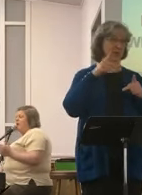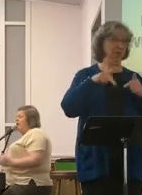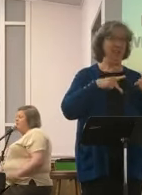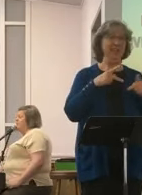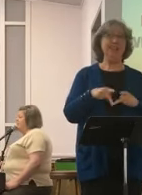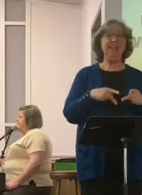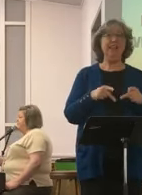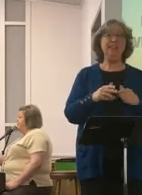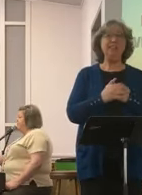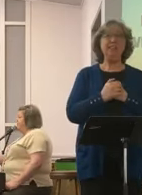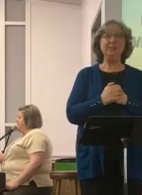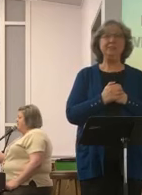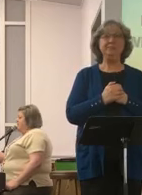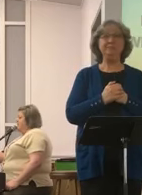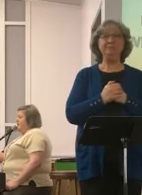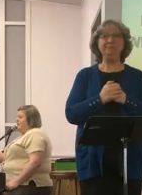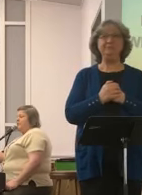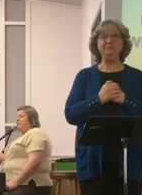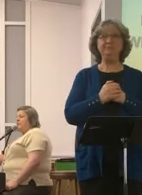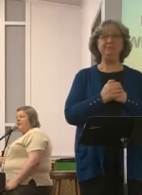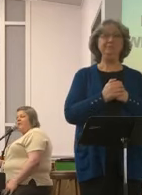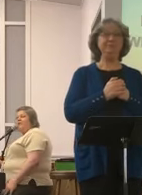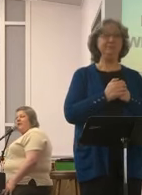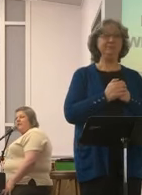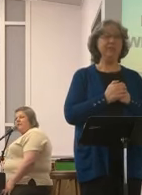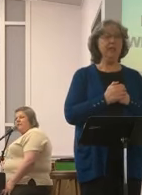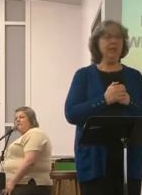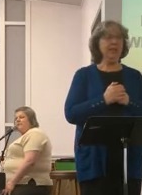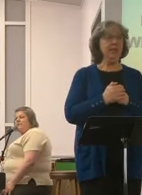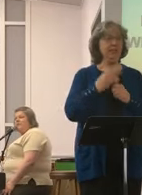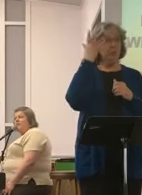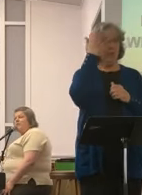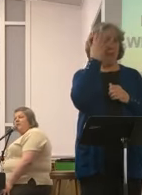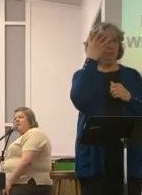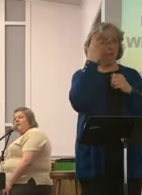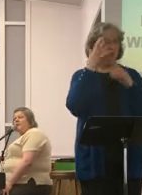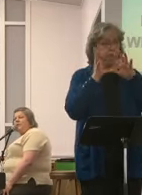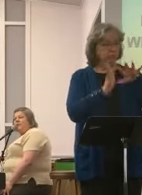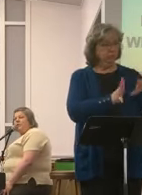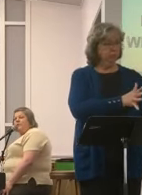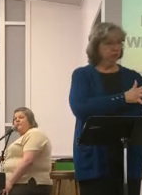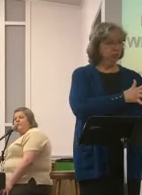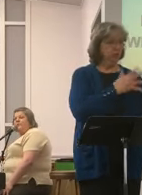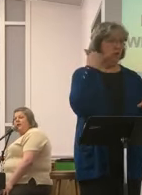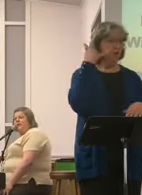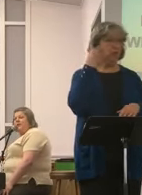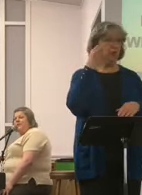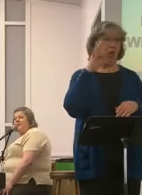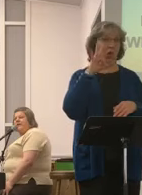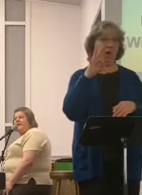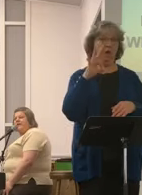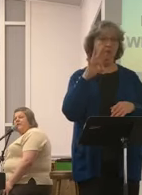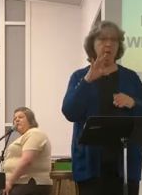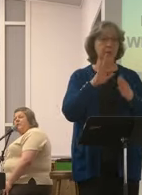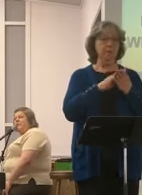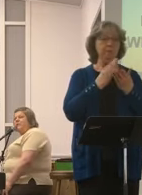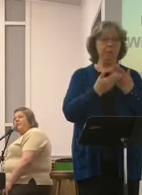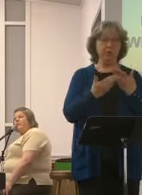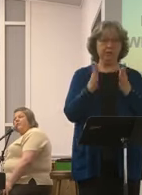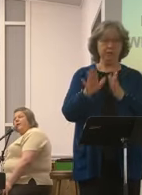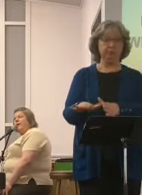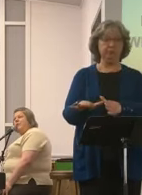This is going to be our call to worship this morning. Let's just remove all distractions, turn off our cell phones, get our bulletin,